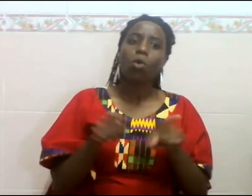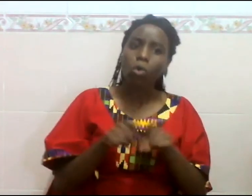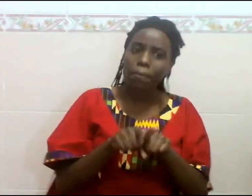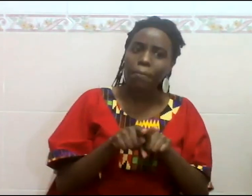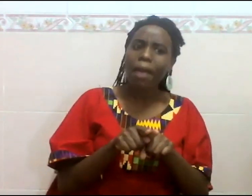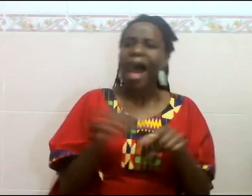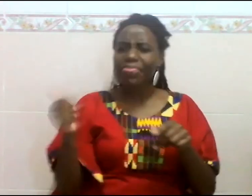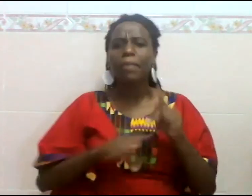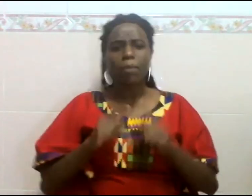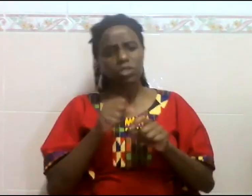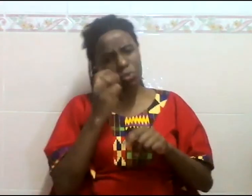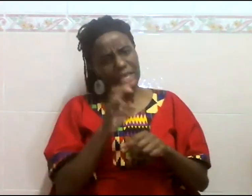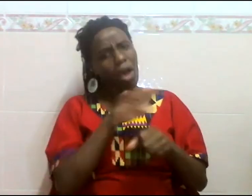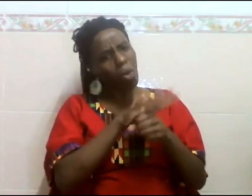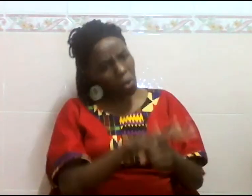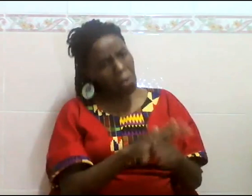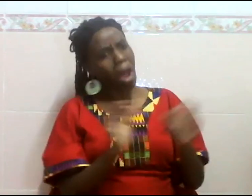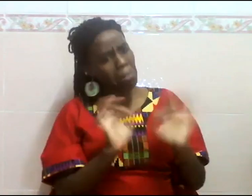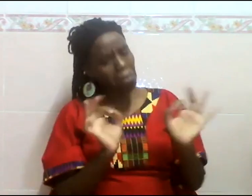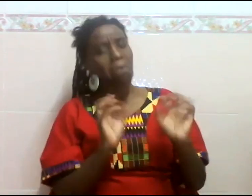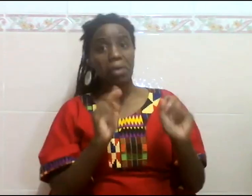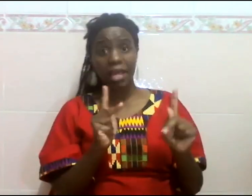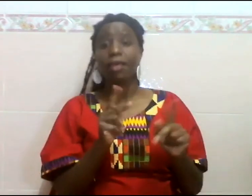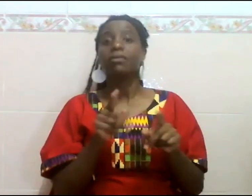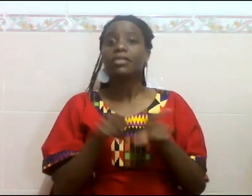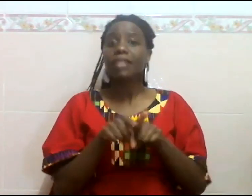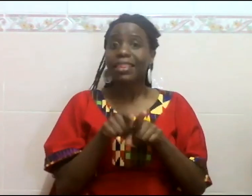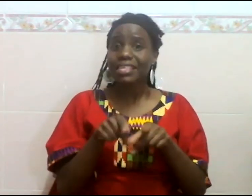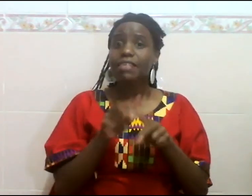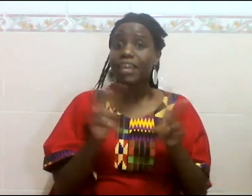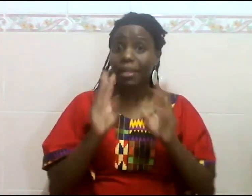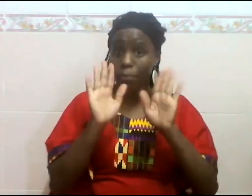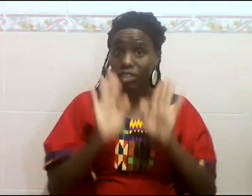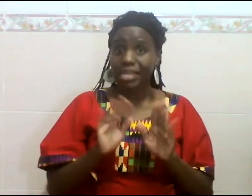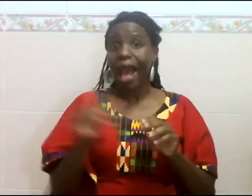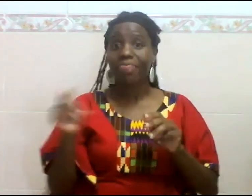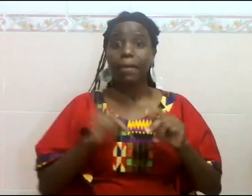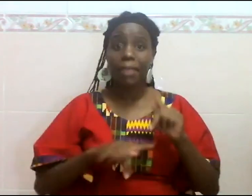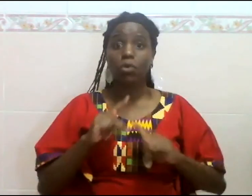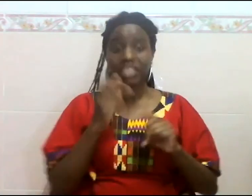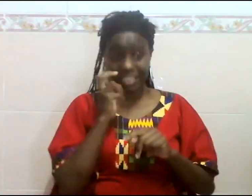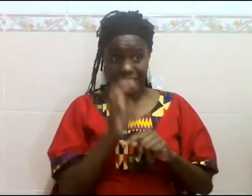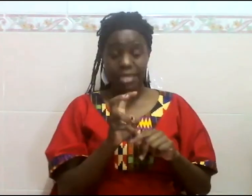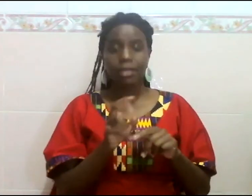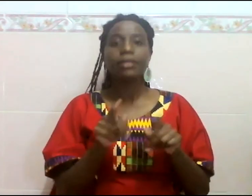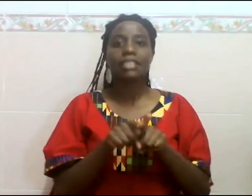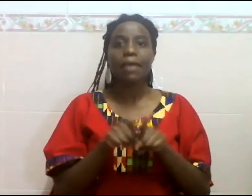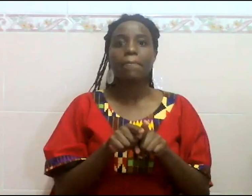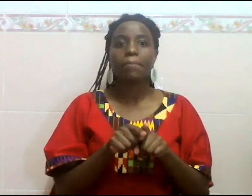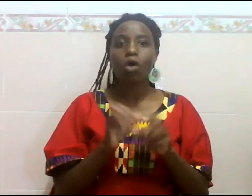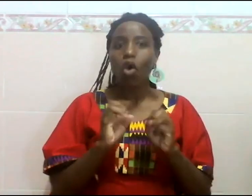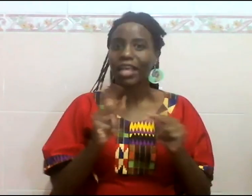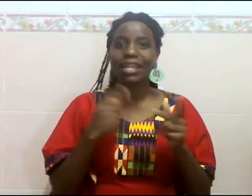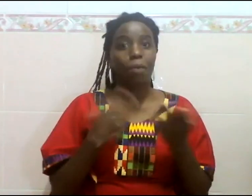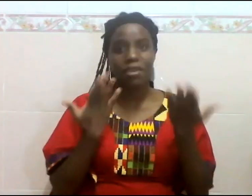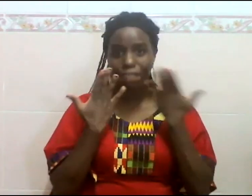tell you, the feedback we've gotten has been amazing, because you can't unsee it, right, once you've seen it. So I'll leave it there, and I'll sit quietly in